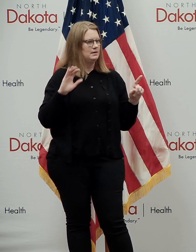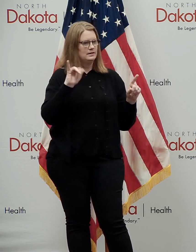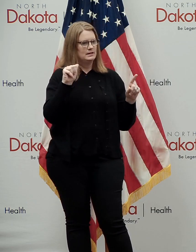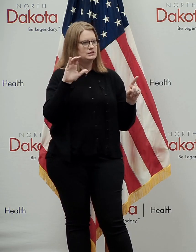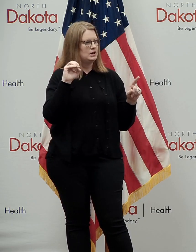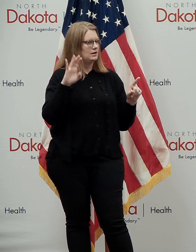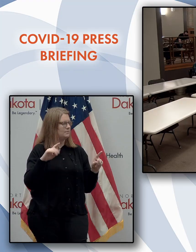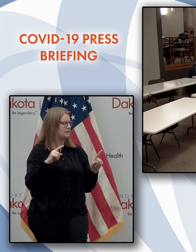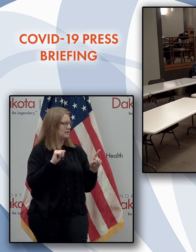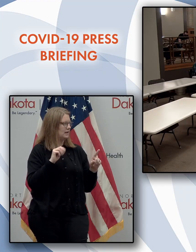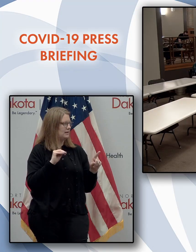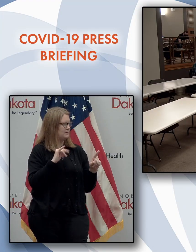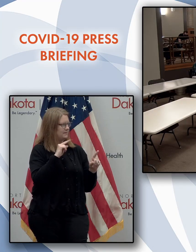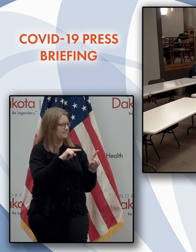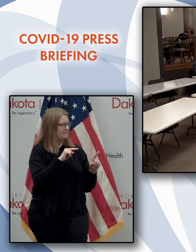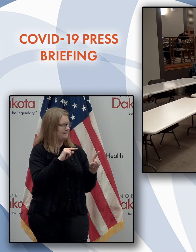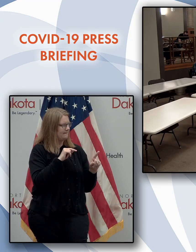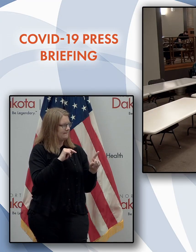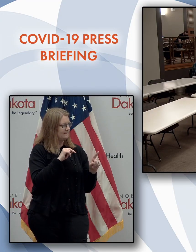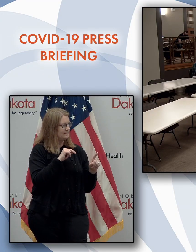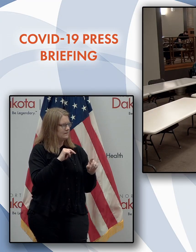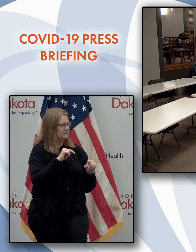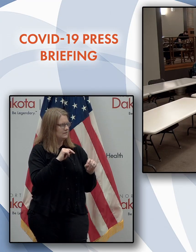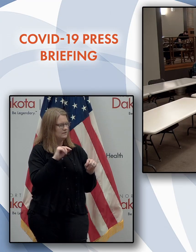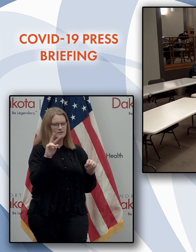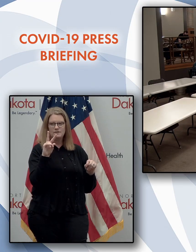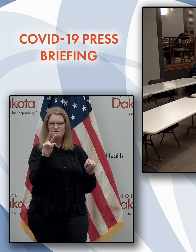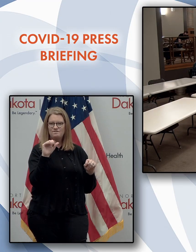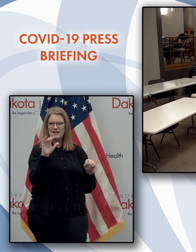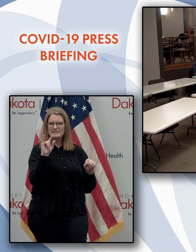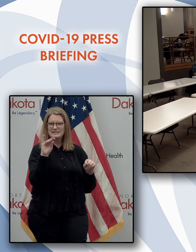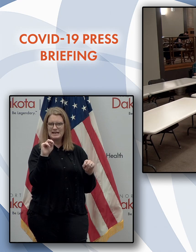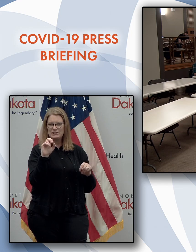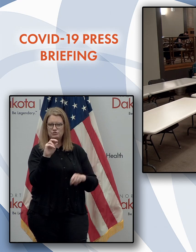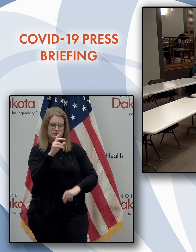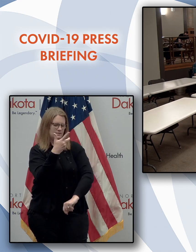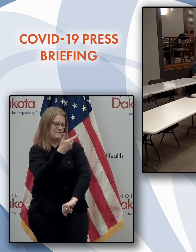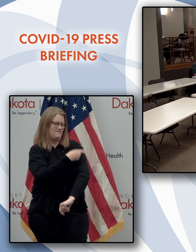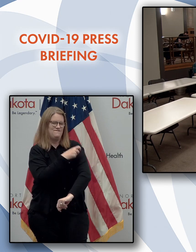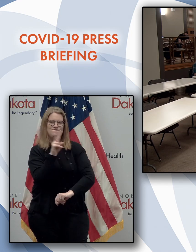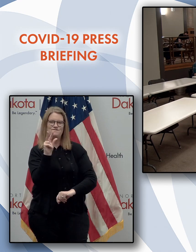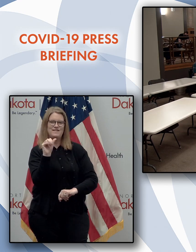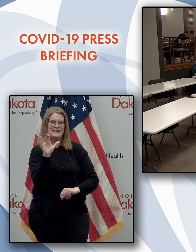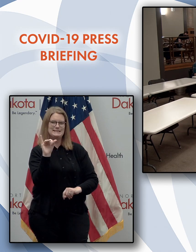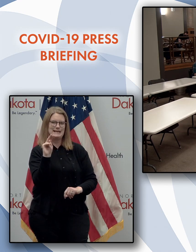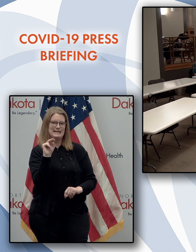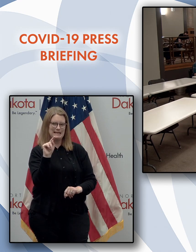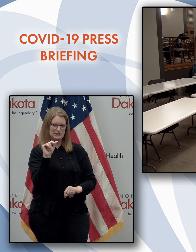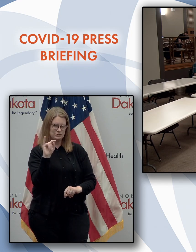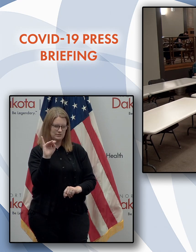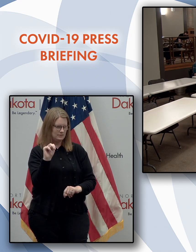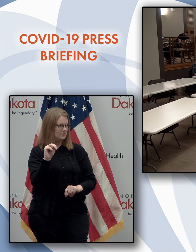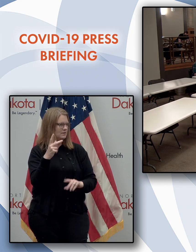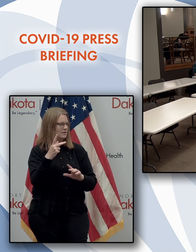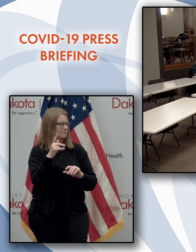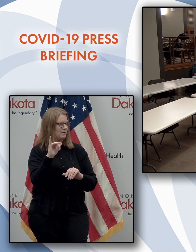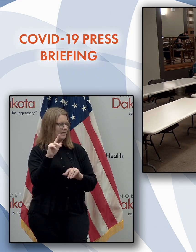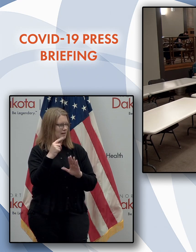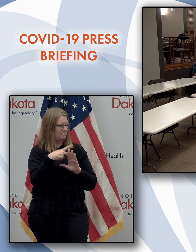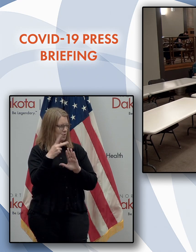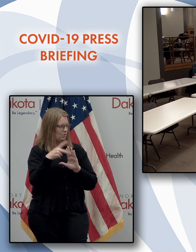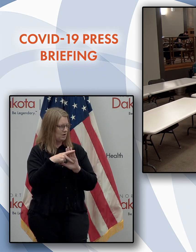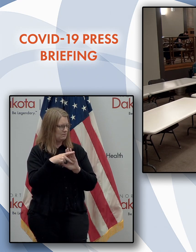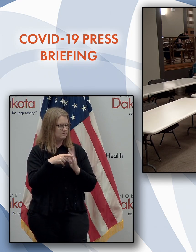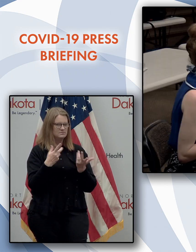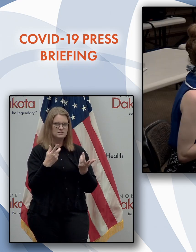Jacob. I have a question about the vaccination pilot program. Is the fact that North Dakota's been selected for that, is